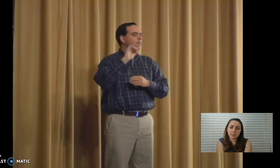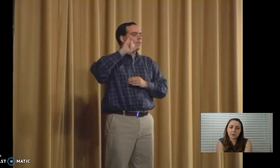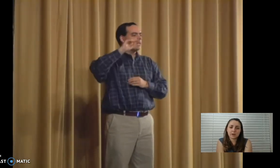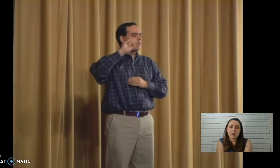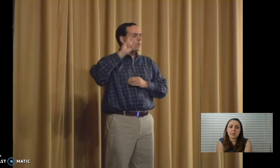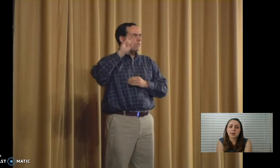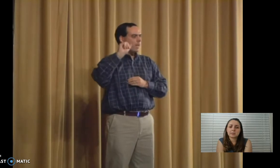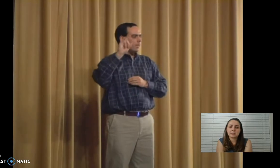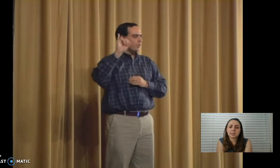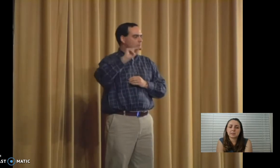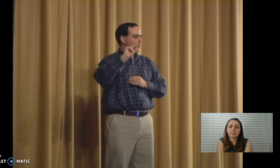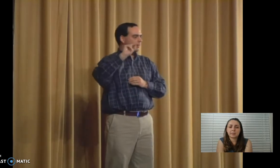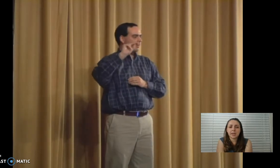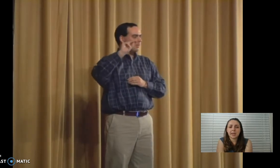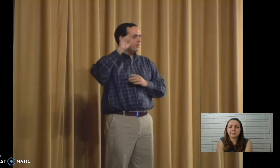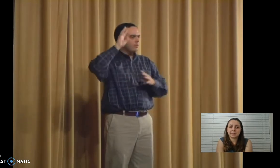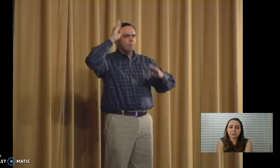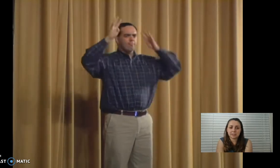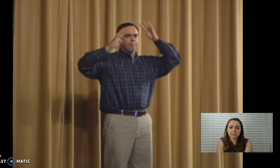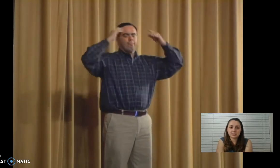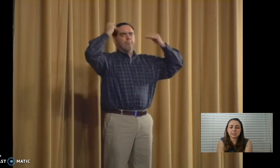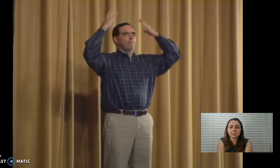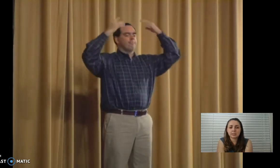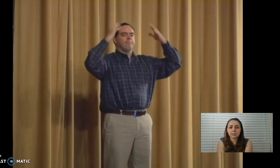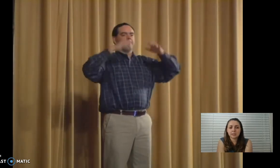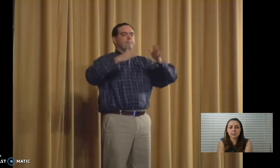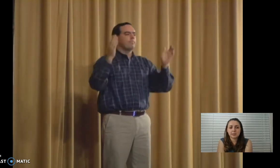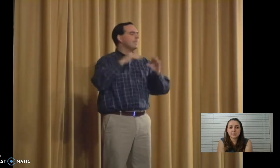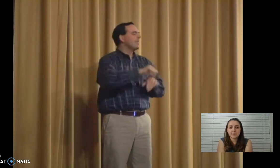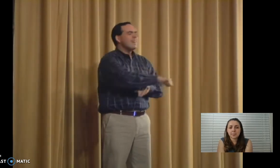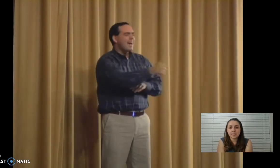It's more process of innovation.